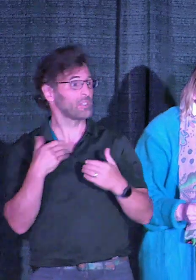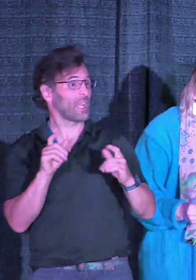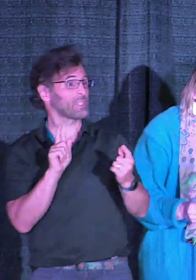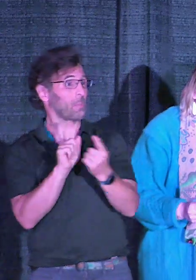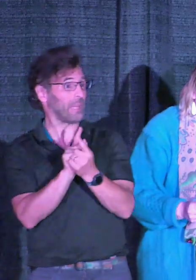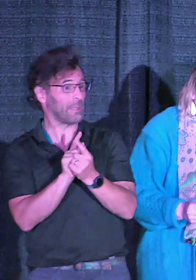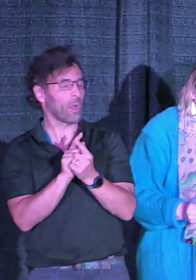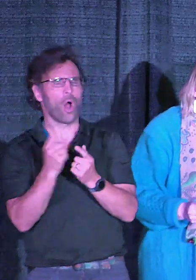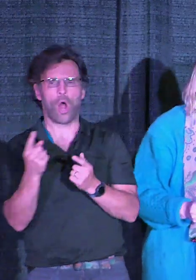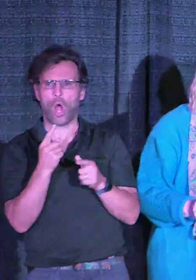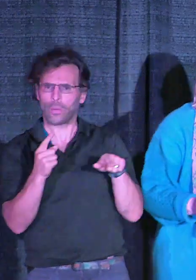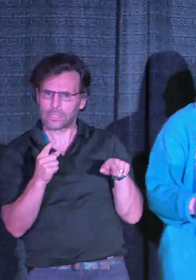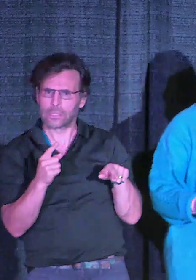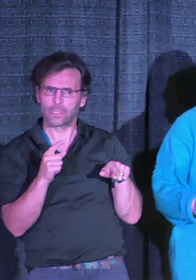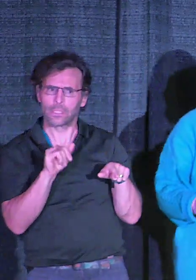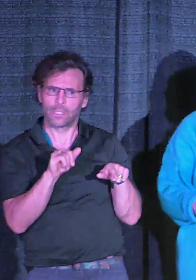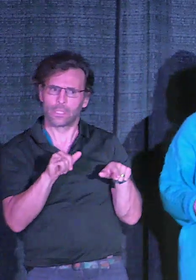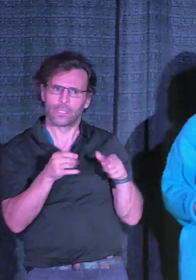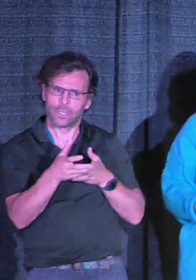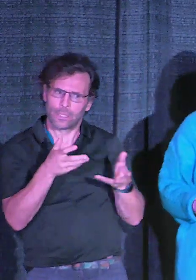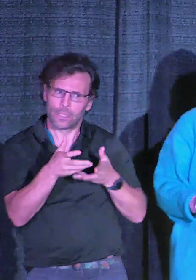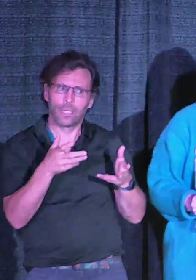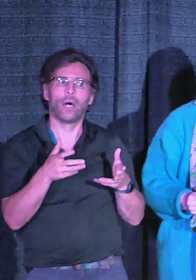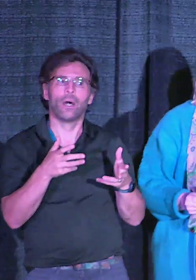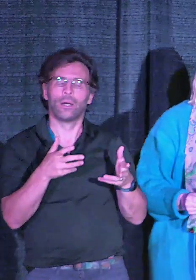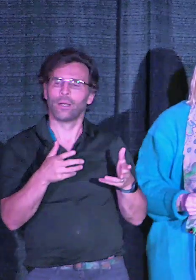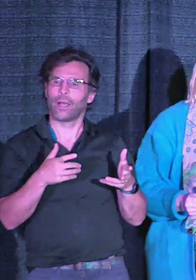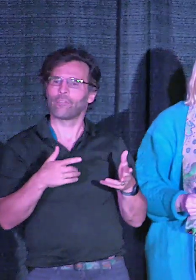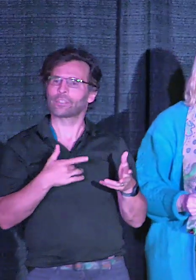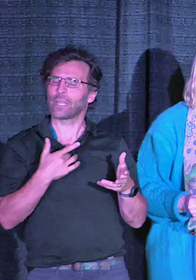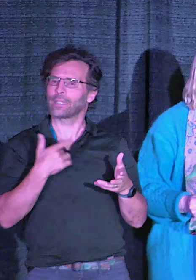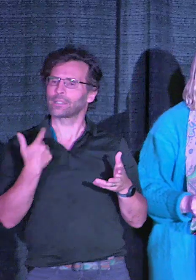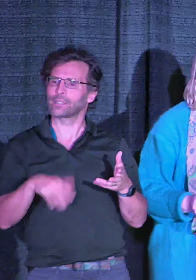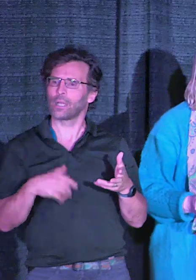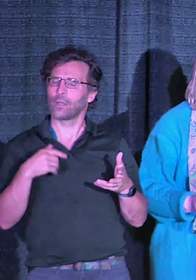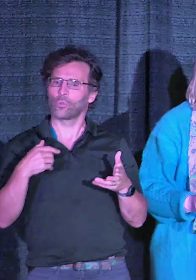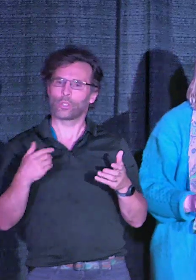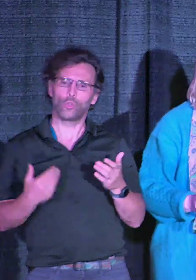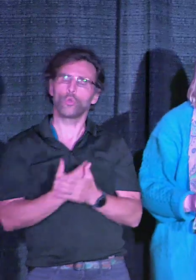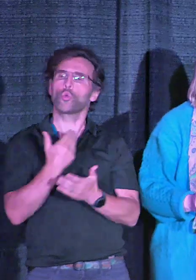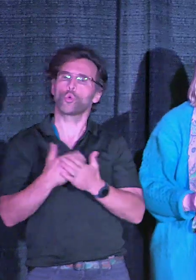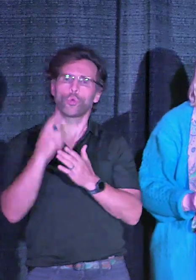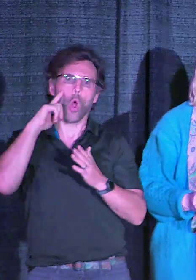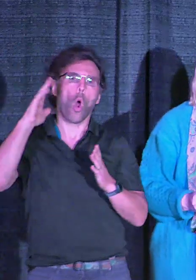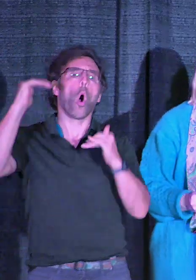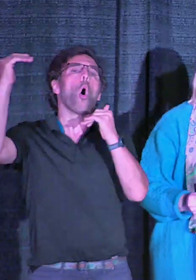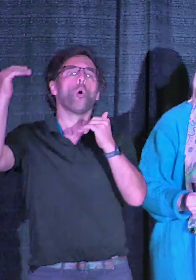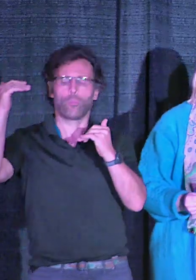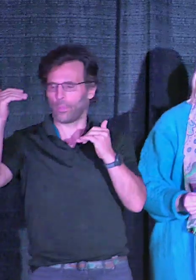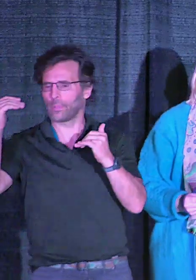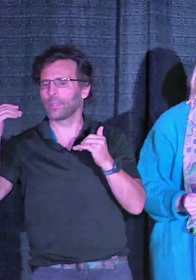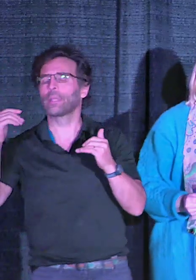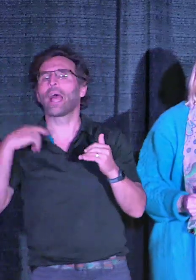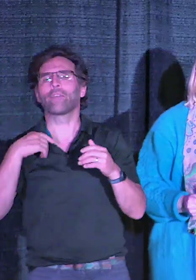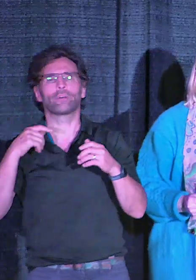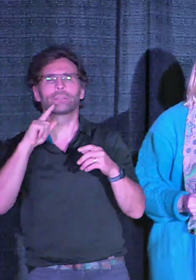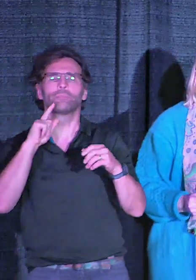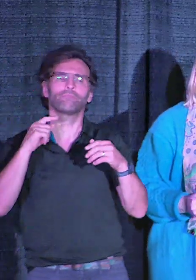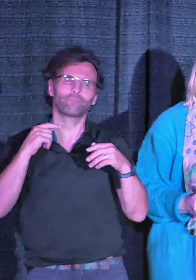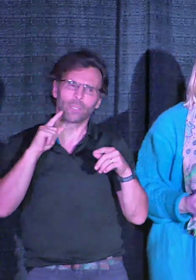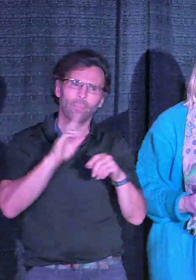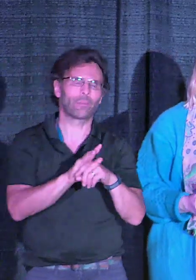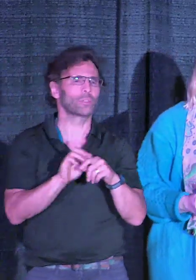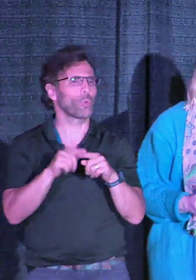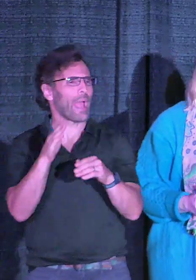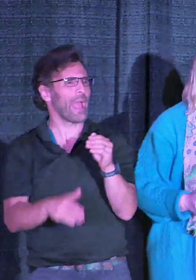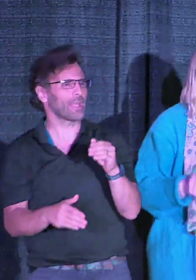him always leaves the interaction with a sense of renown, hope, and dedication to ending homelessness. The nomination form says it